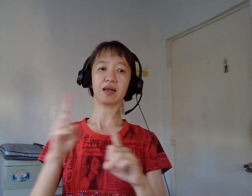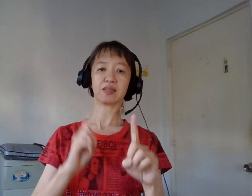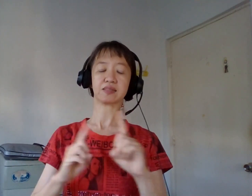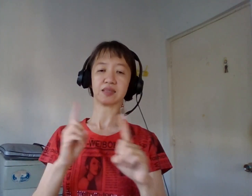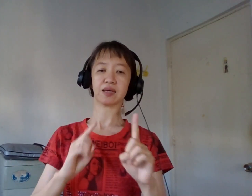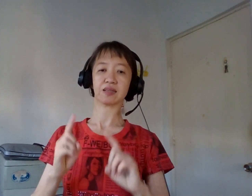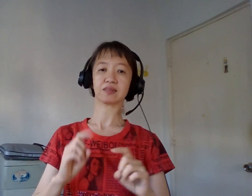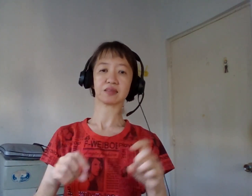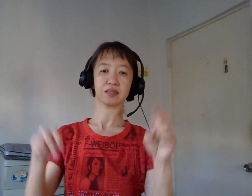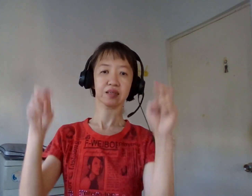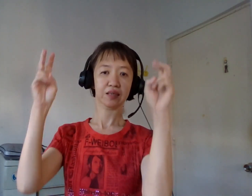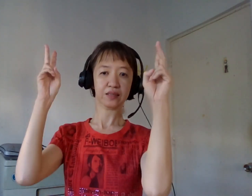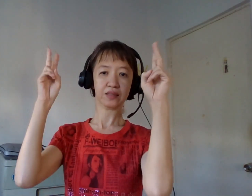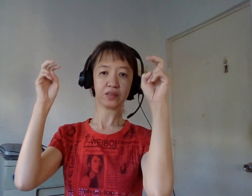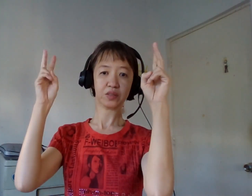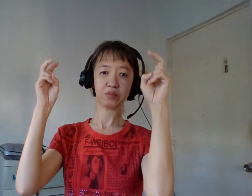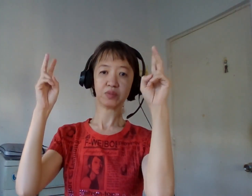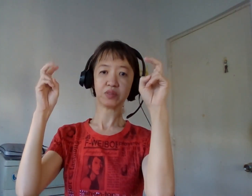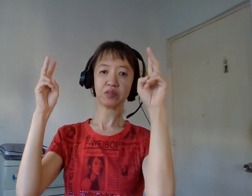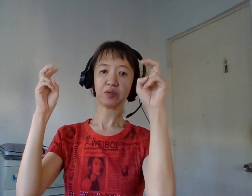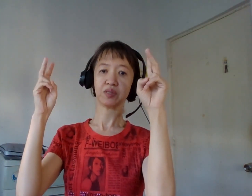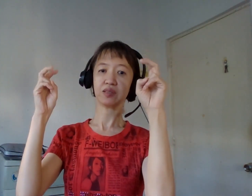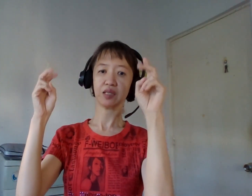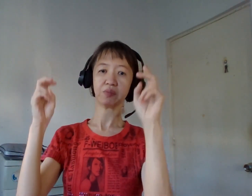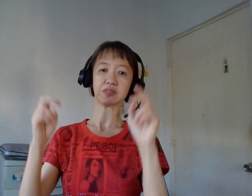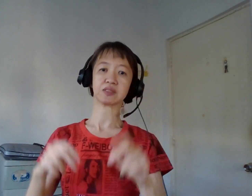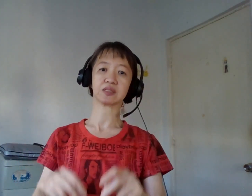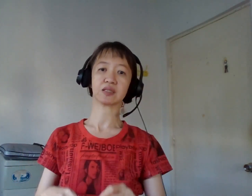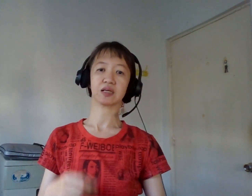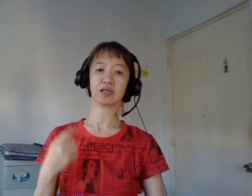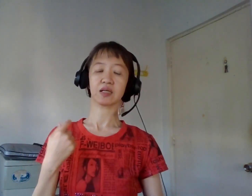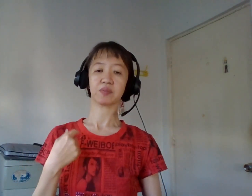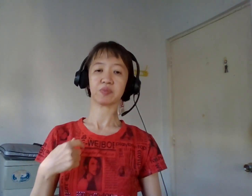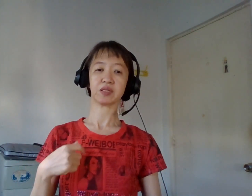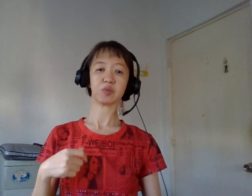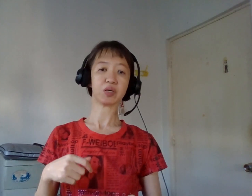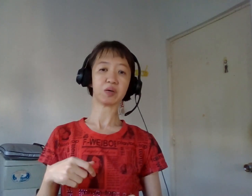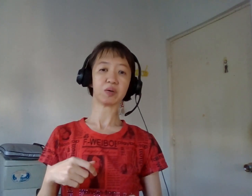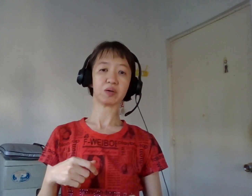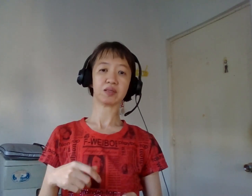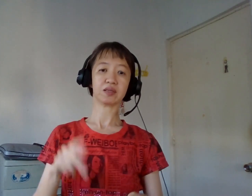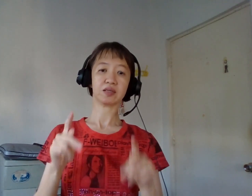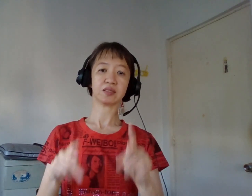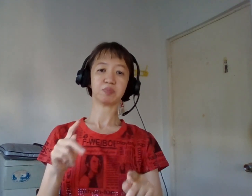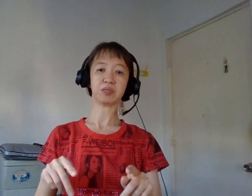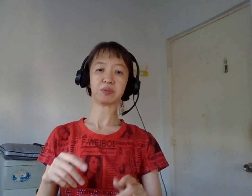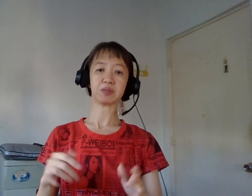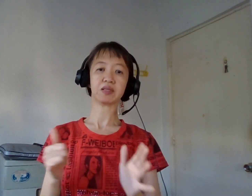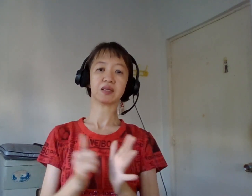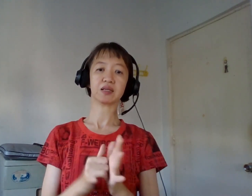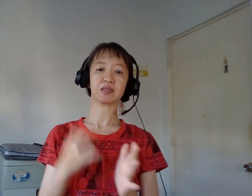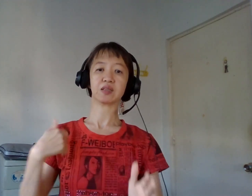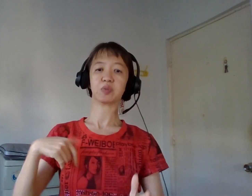let's sign the terms or names that we call the people that we